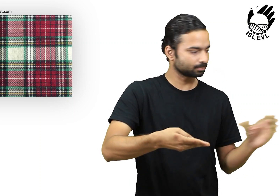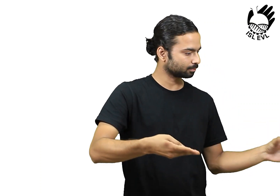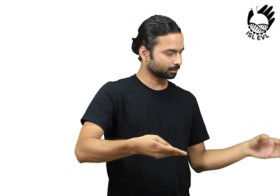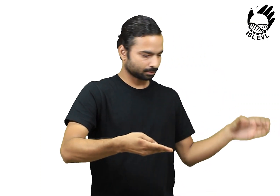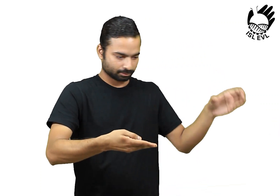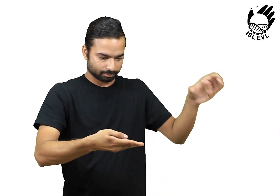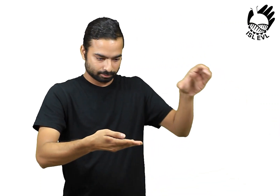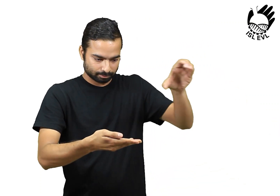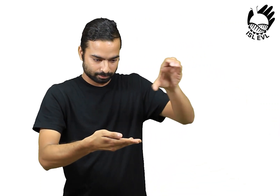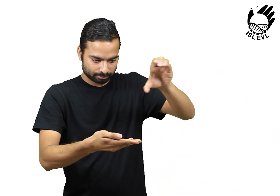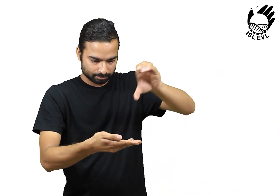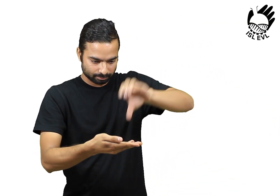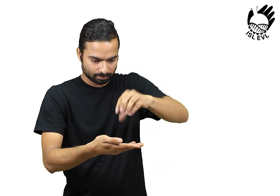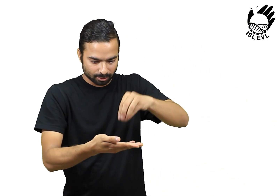the sample is saturated.